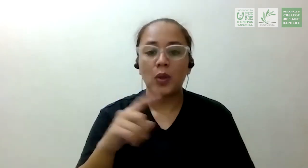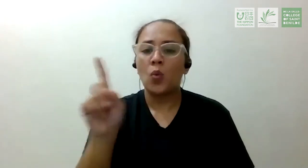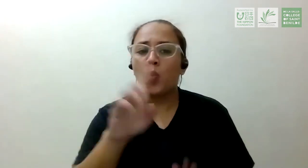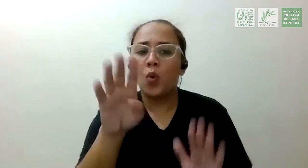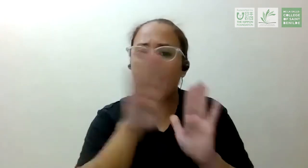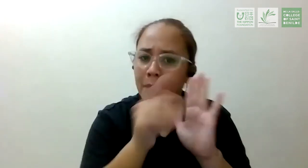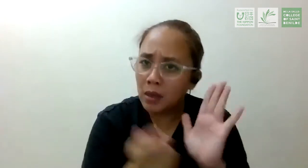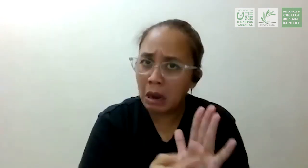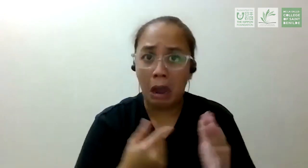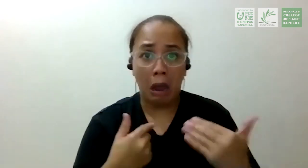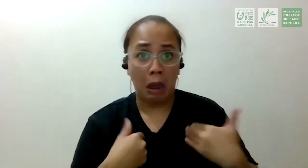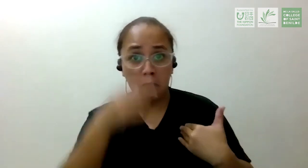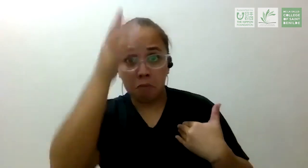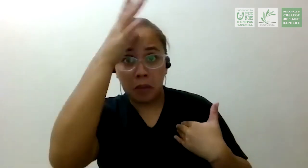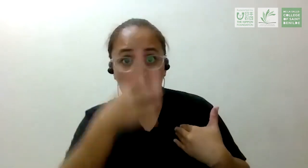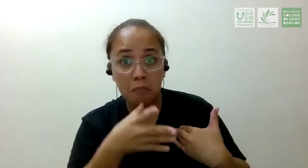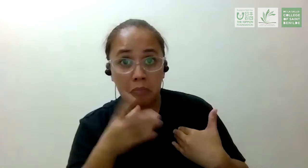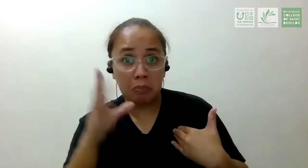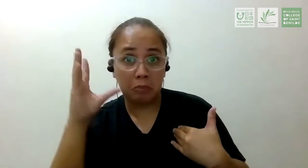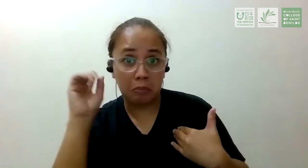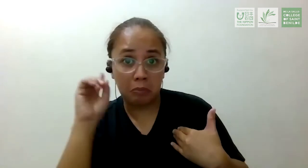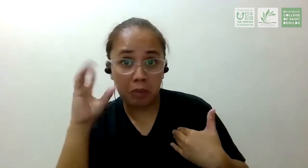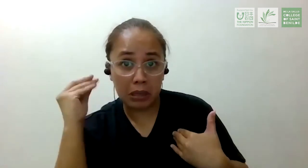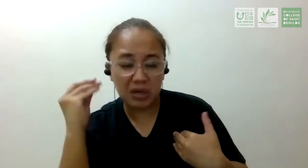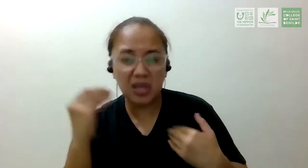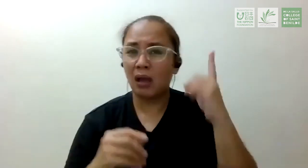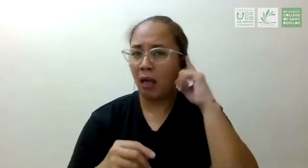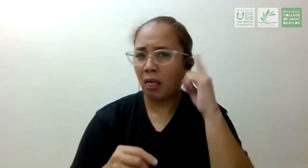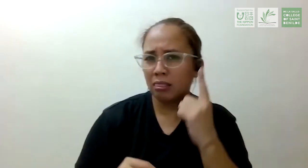hearing parents, deaf parents?